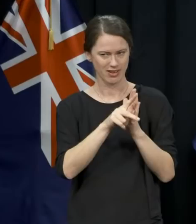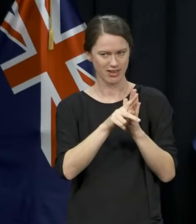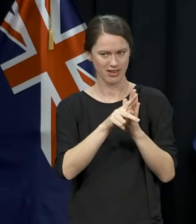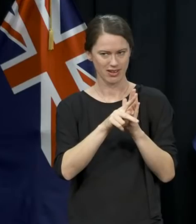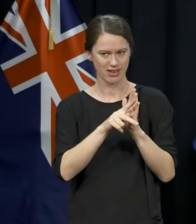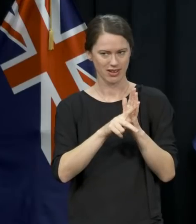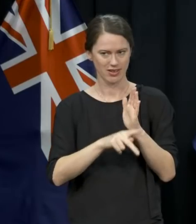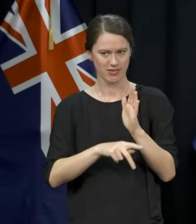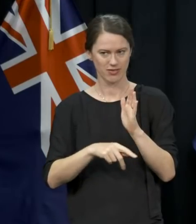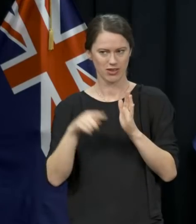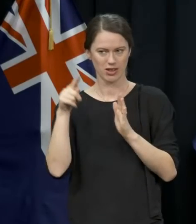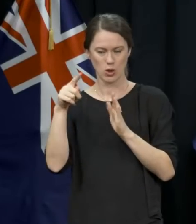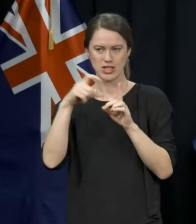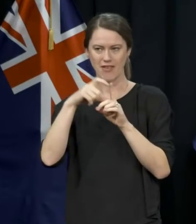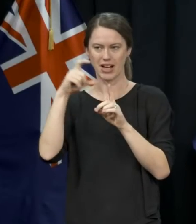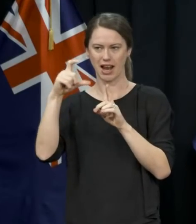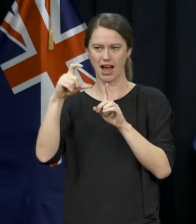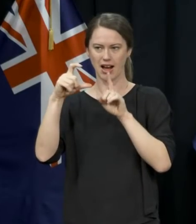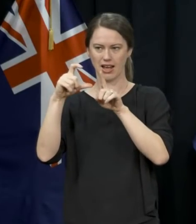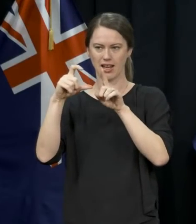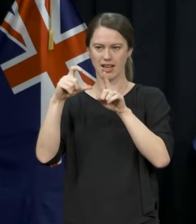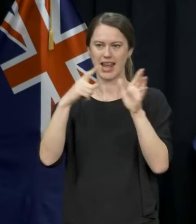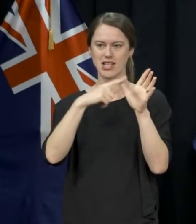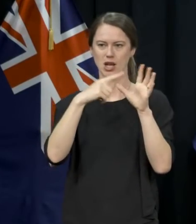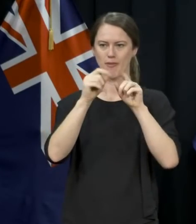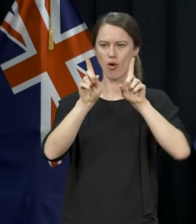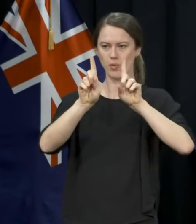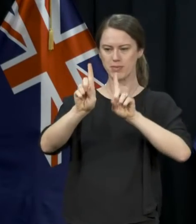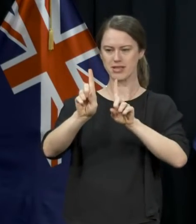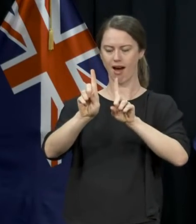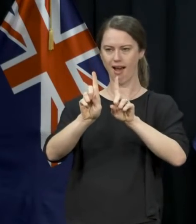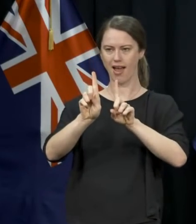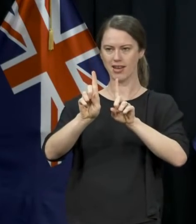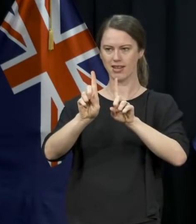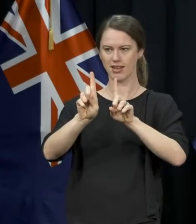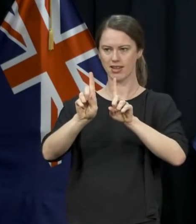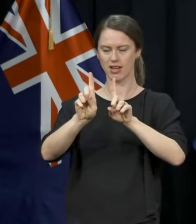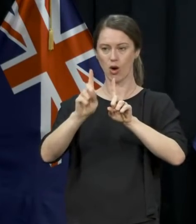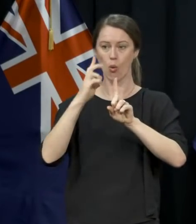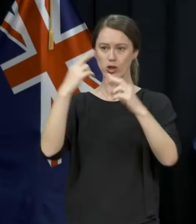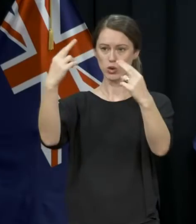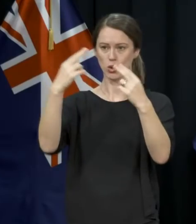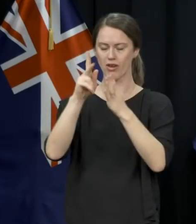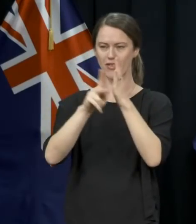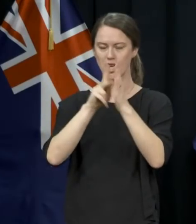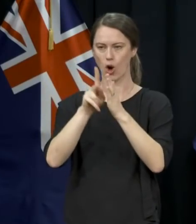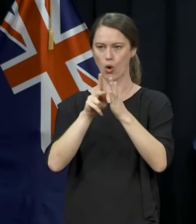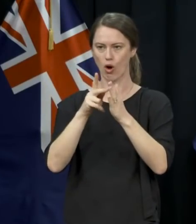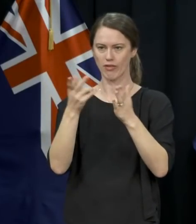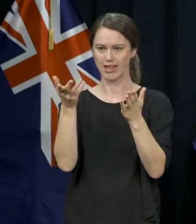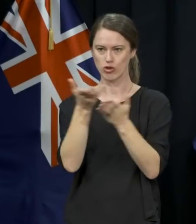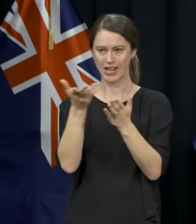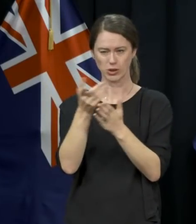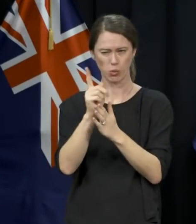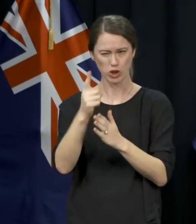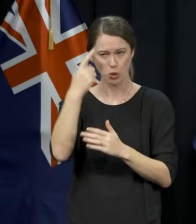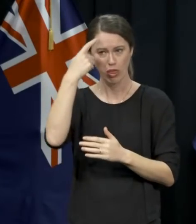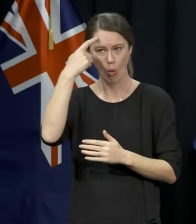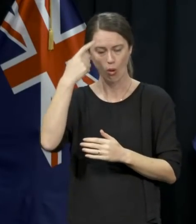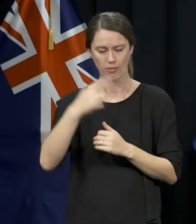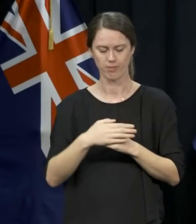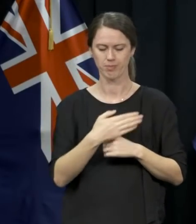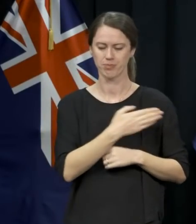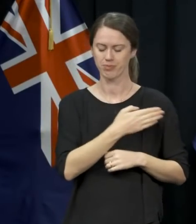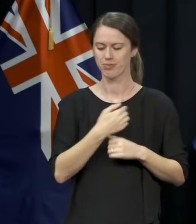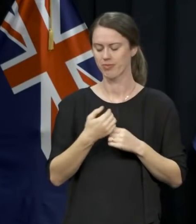you threw him under the bus, standing right beside him, when you watched that video, what went through your head? Look, I've been really clear